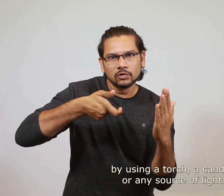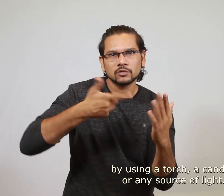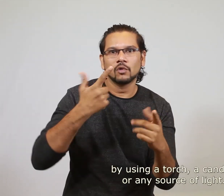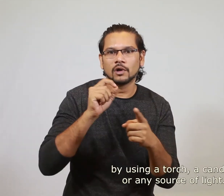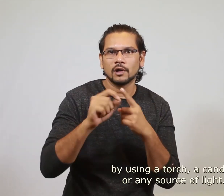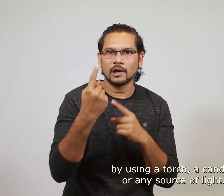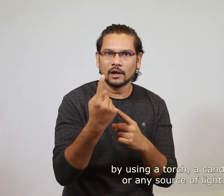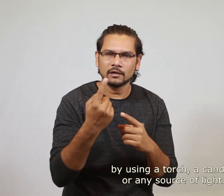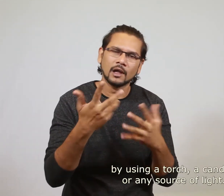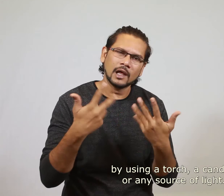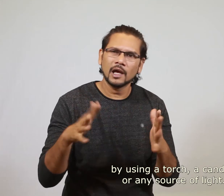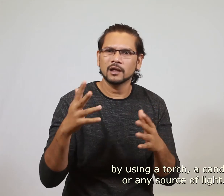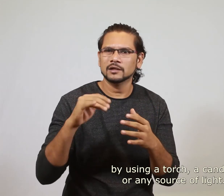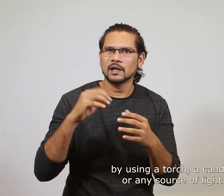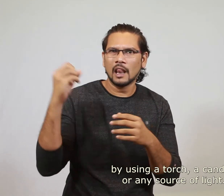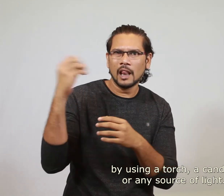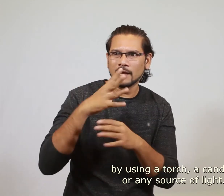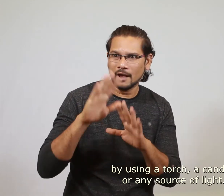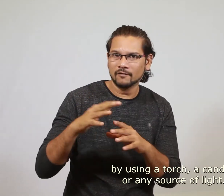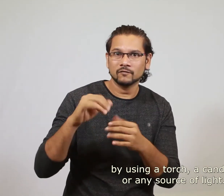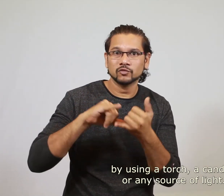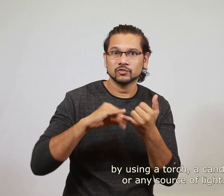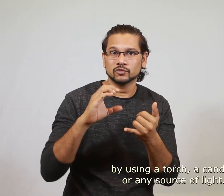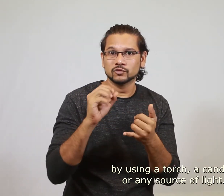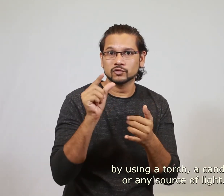by using a torch, a candle, or any source of light.